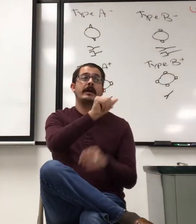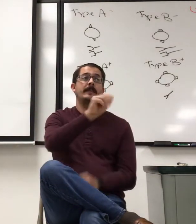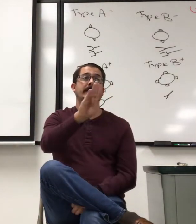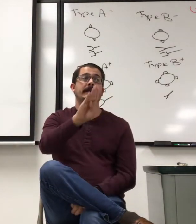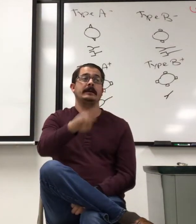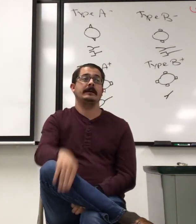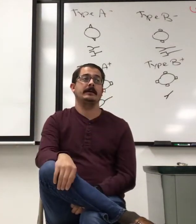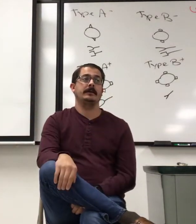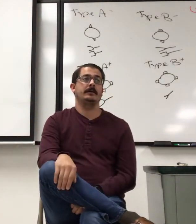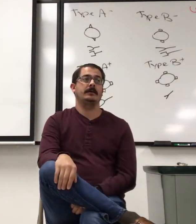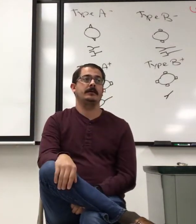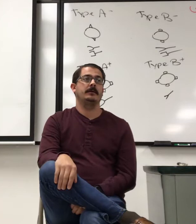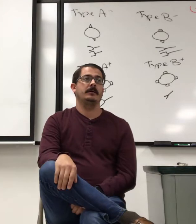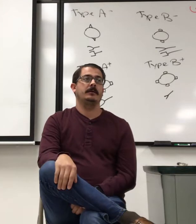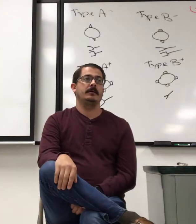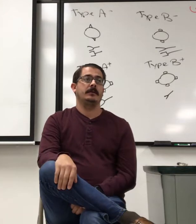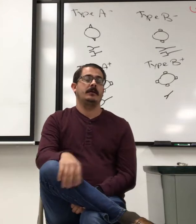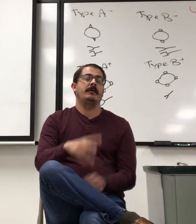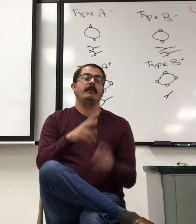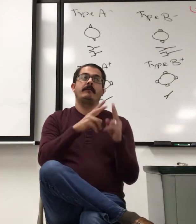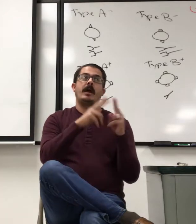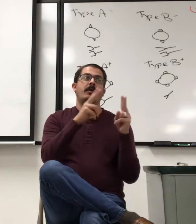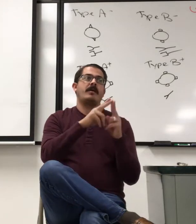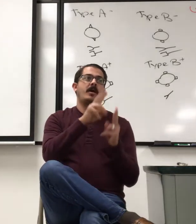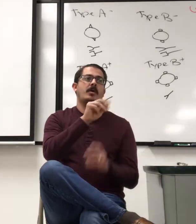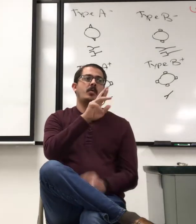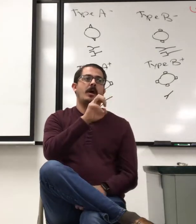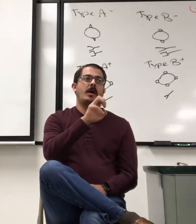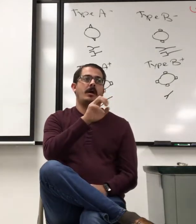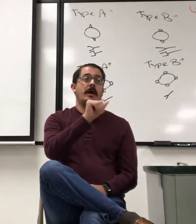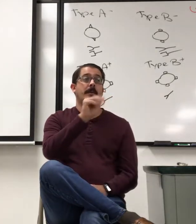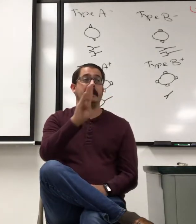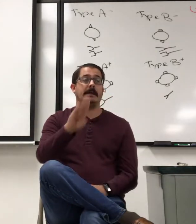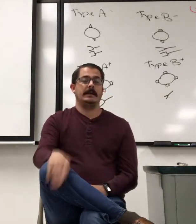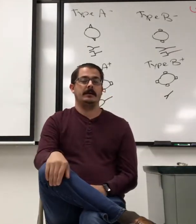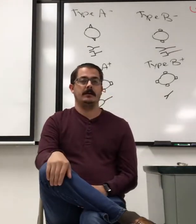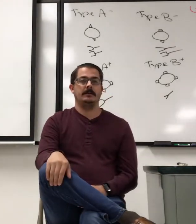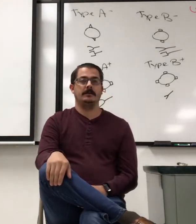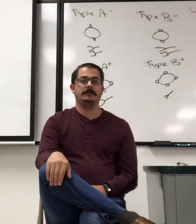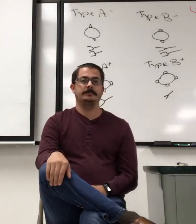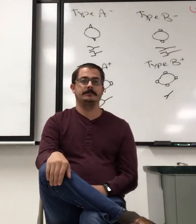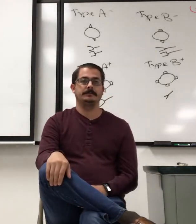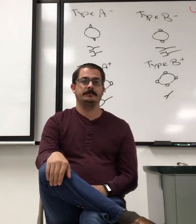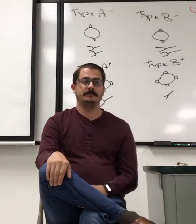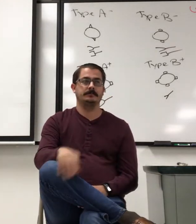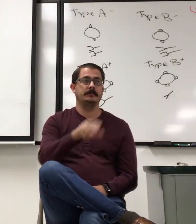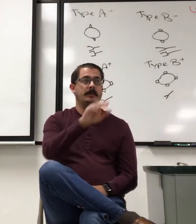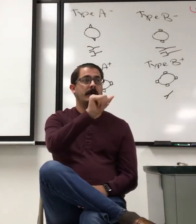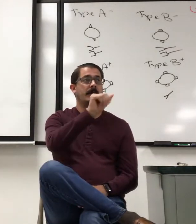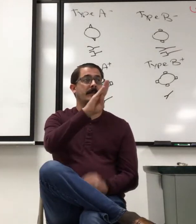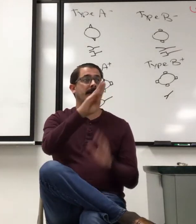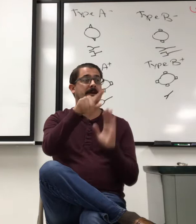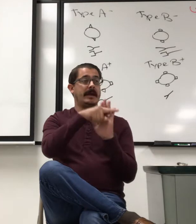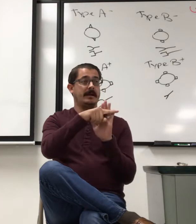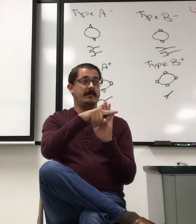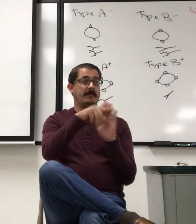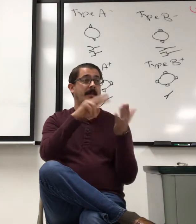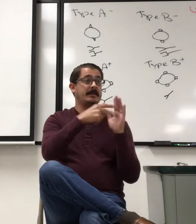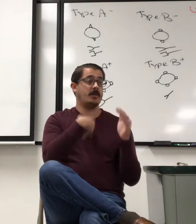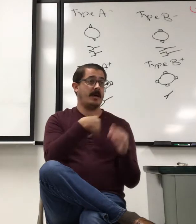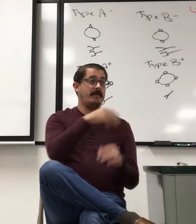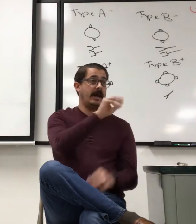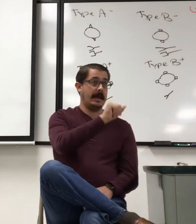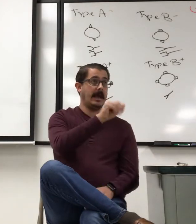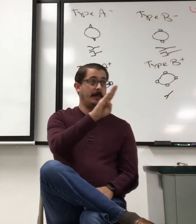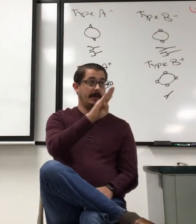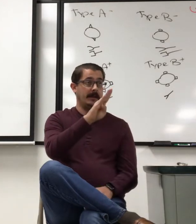type AB. It's very rare. Look at the table to see. AB negative would be you have the A and the